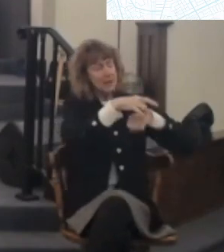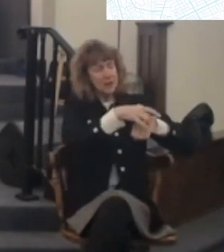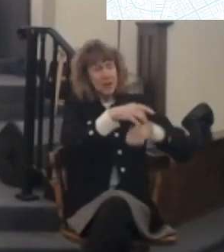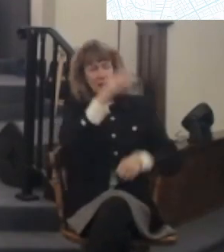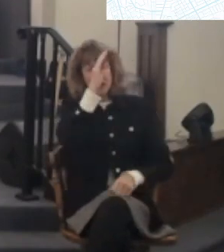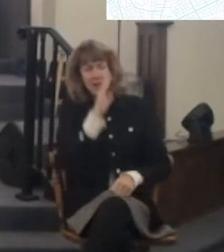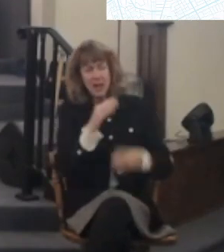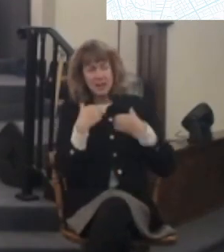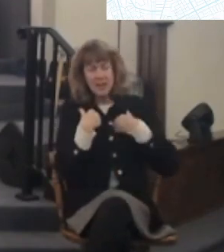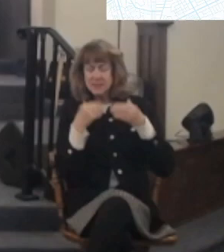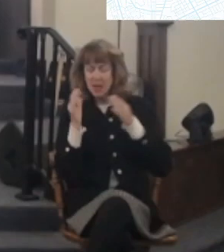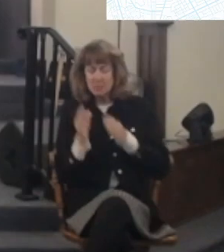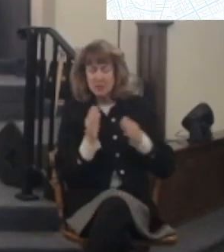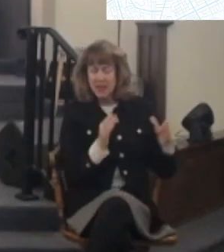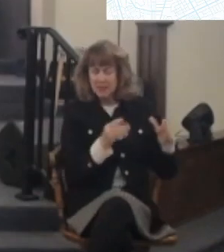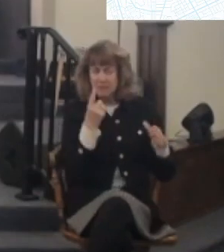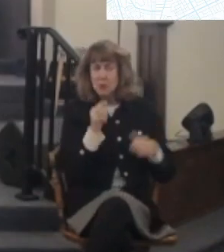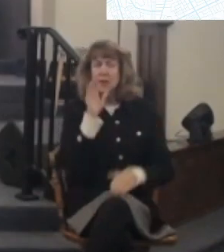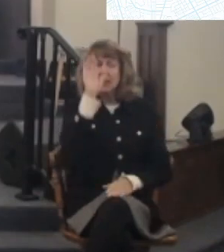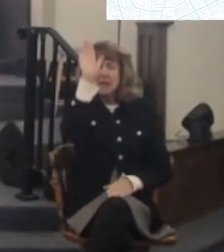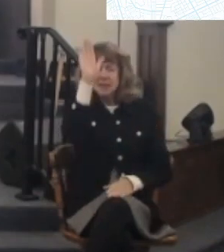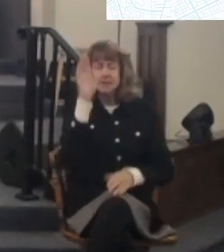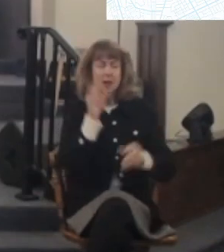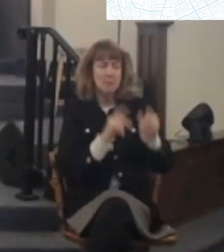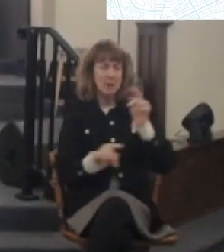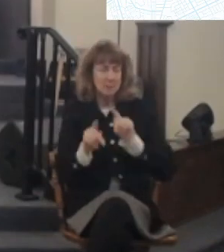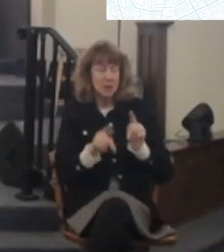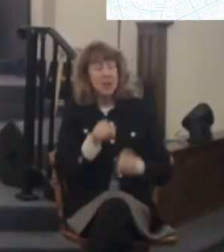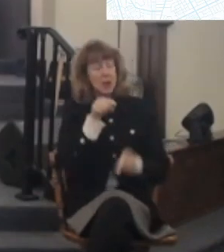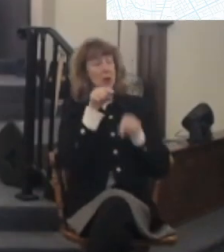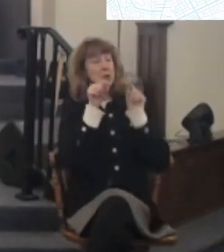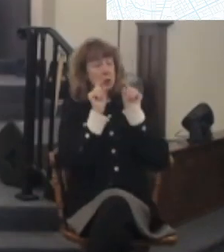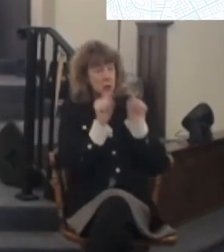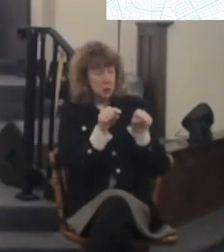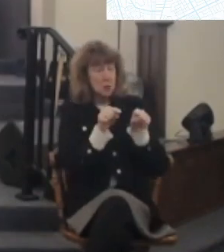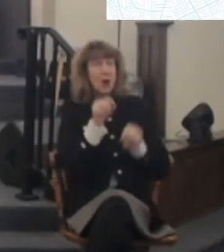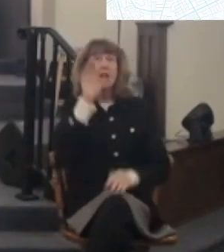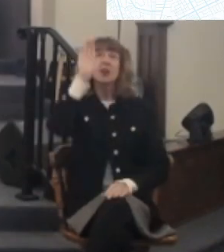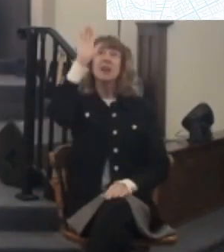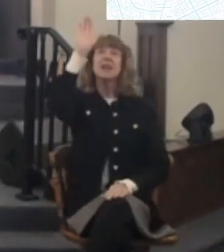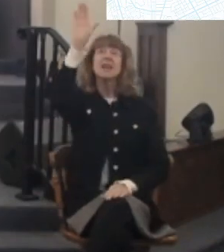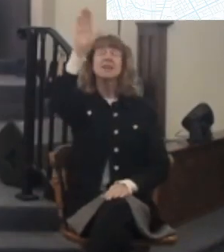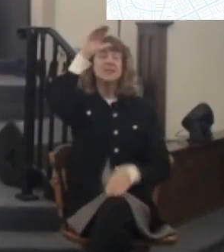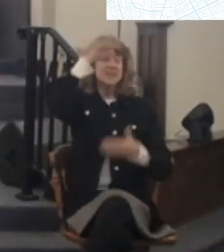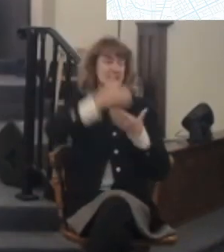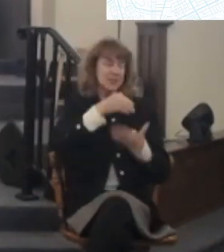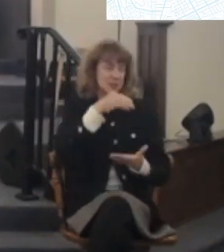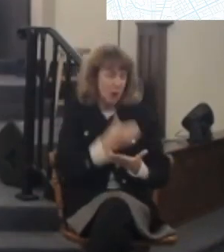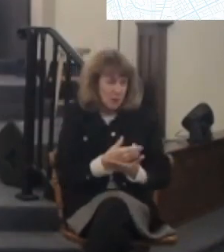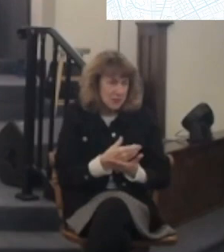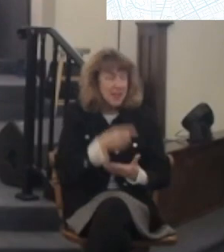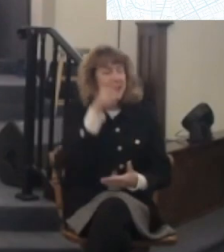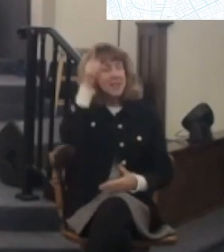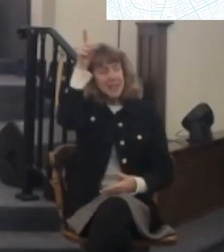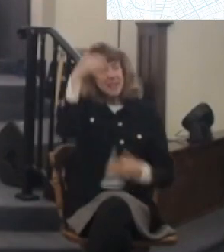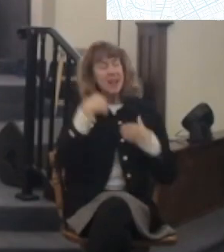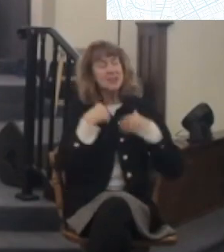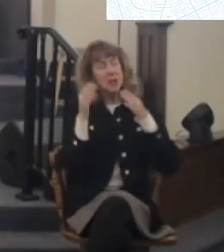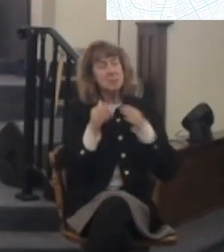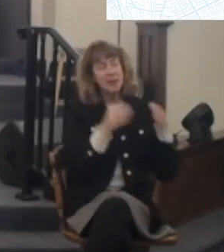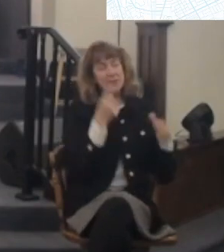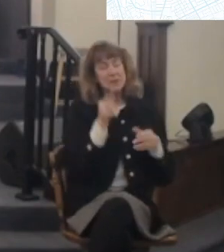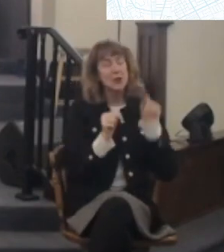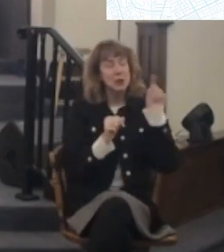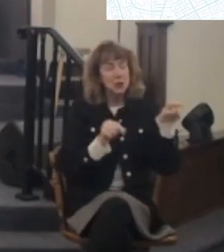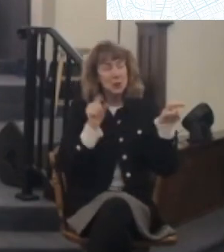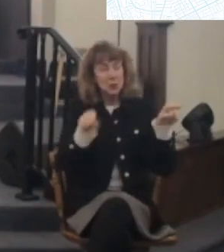an everlasting plan for his people. And you are his people. So he has a plan for you, you,